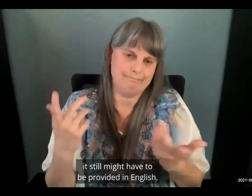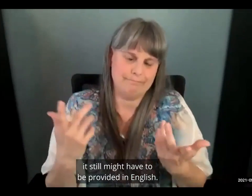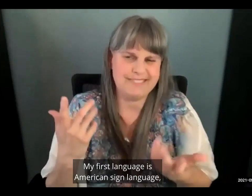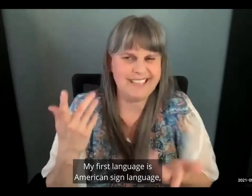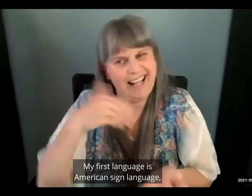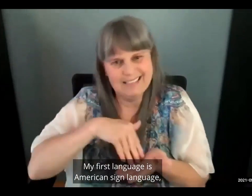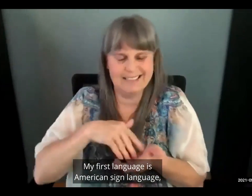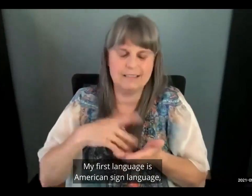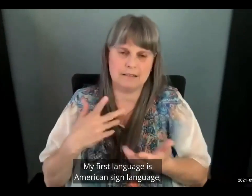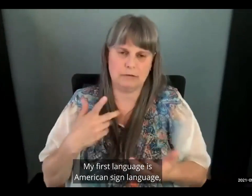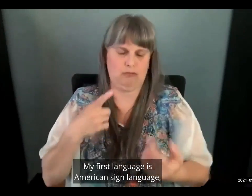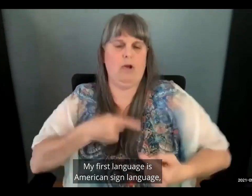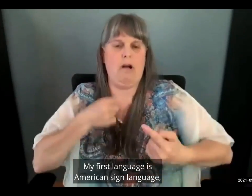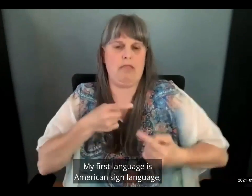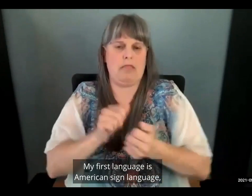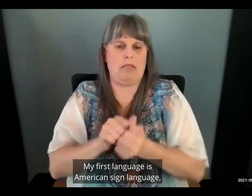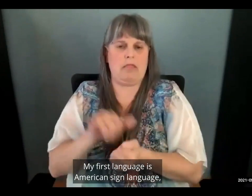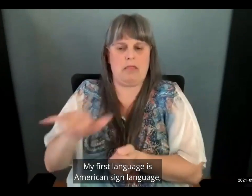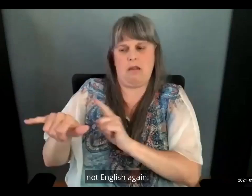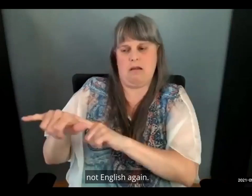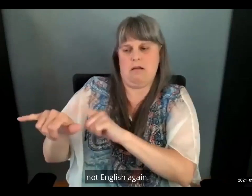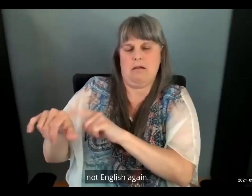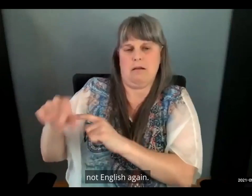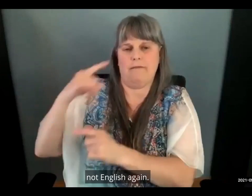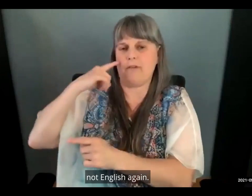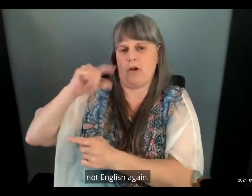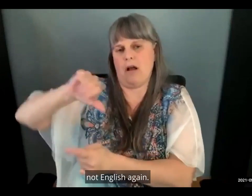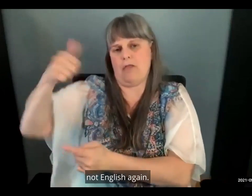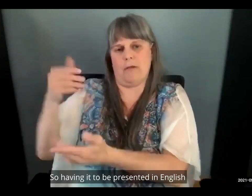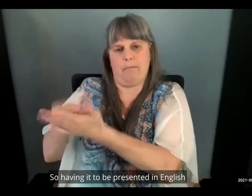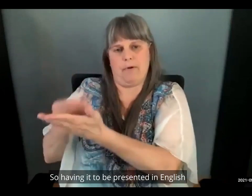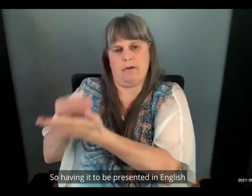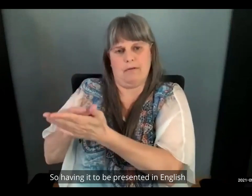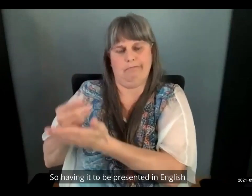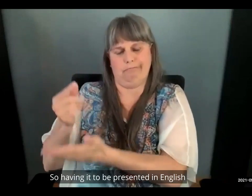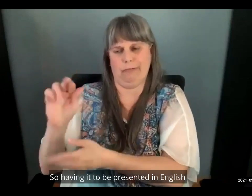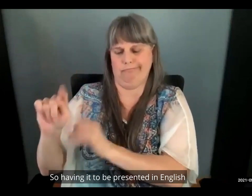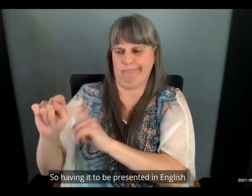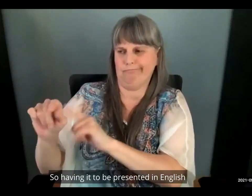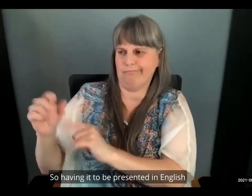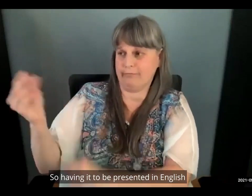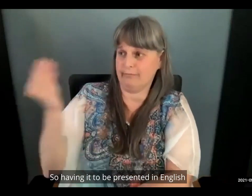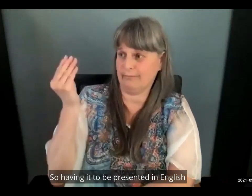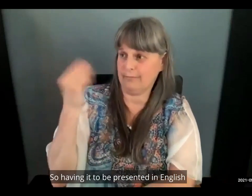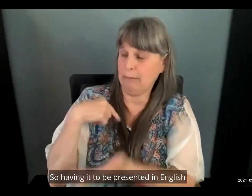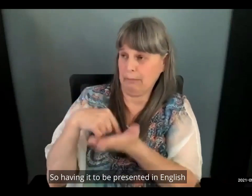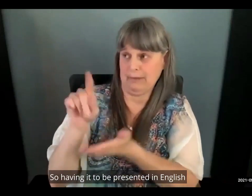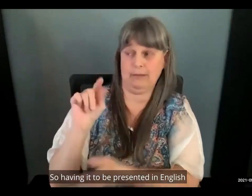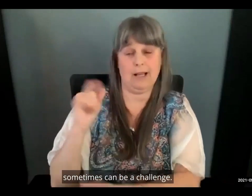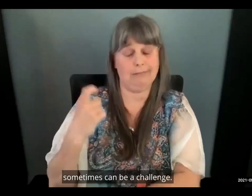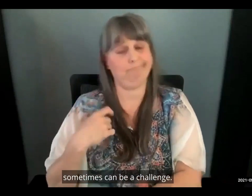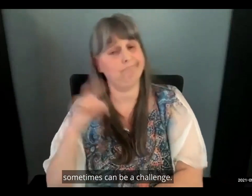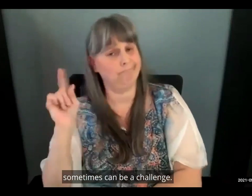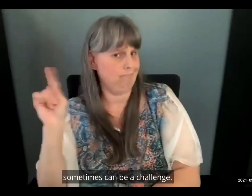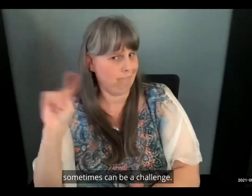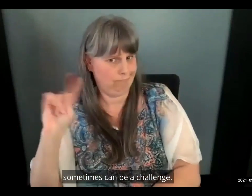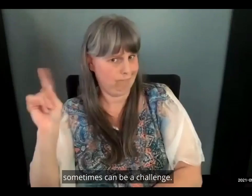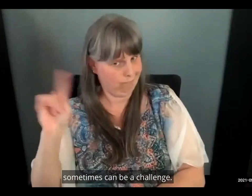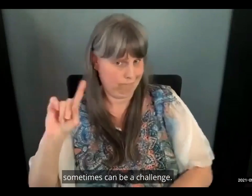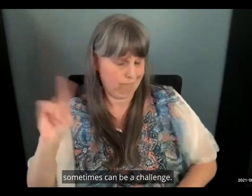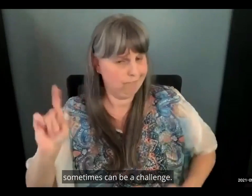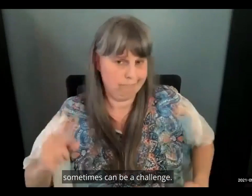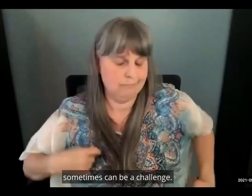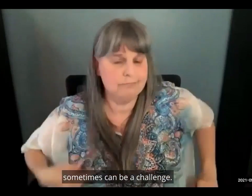English. My first language is American Sign Language, not English again. So having it to be presented in English sometimes can